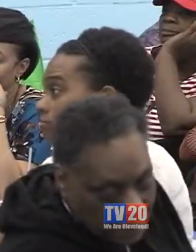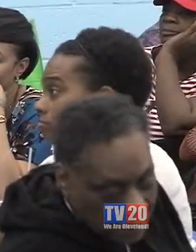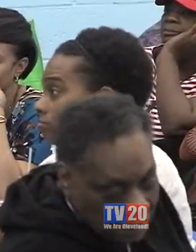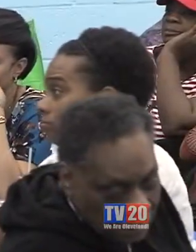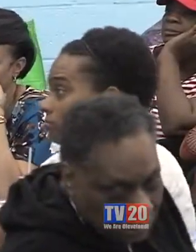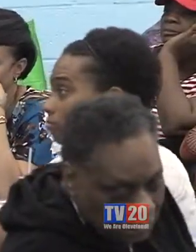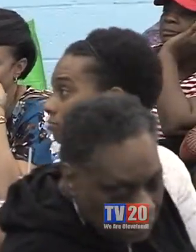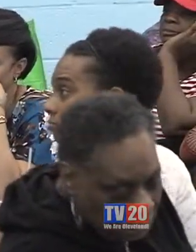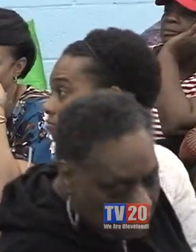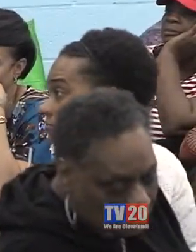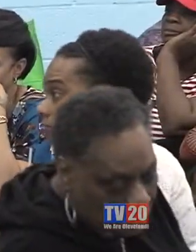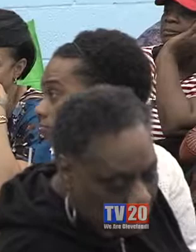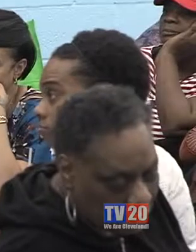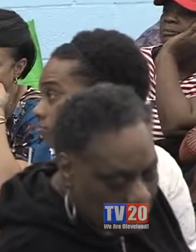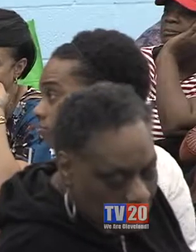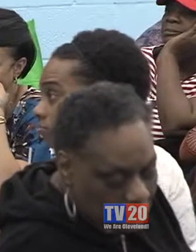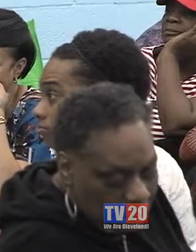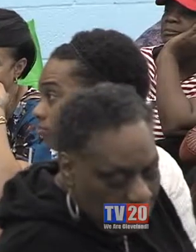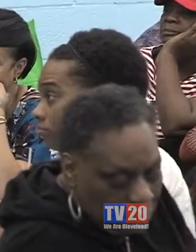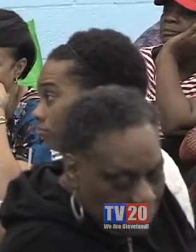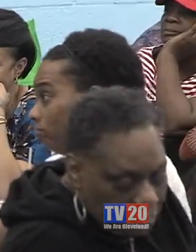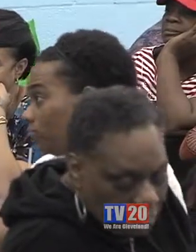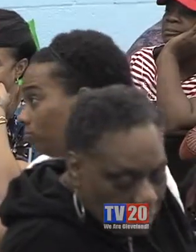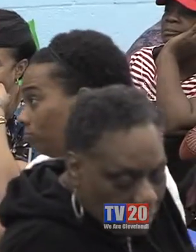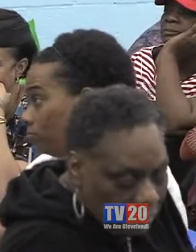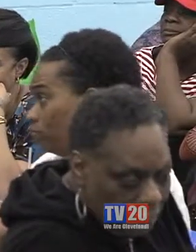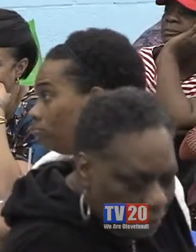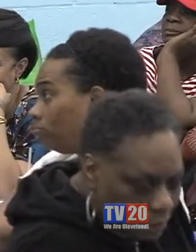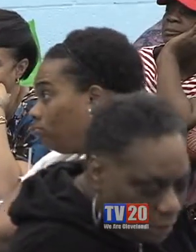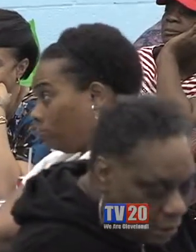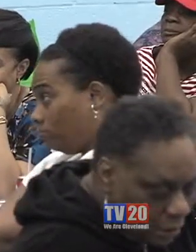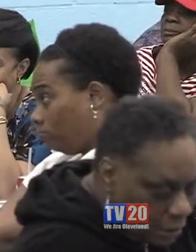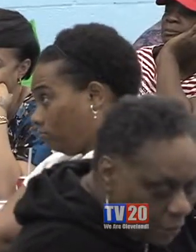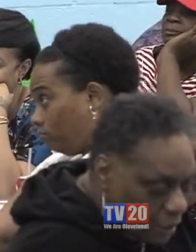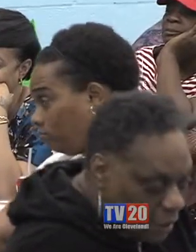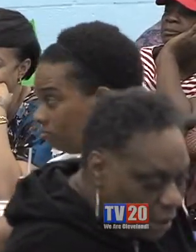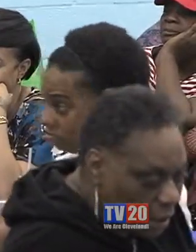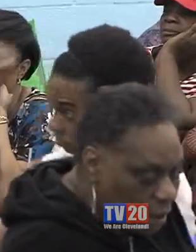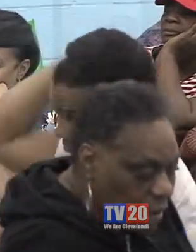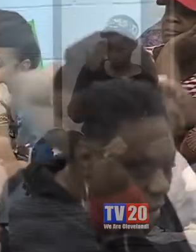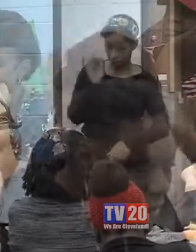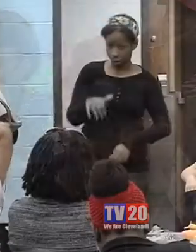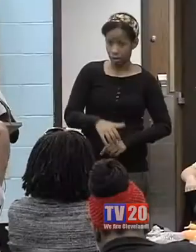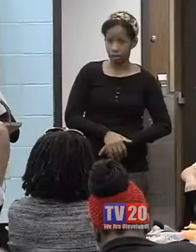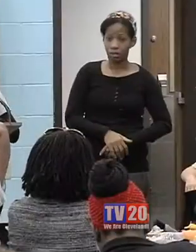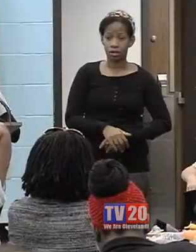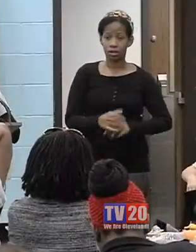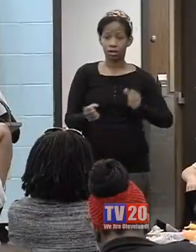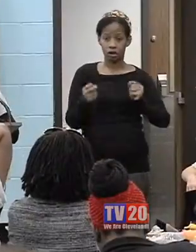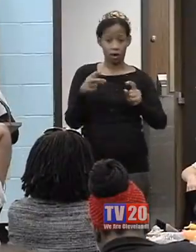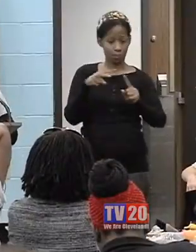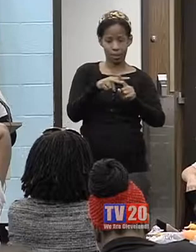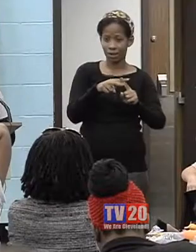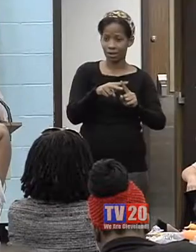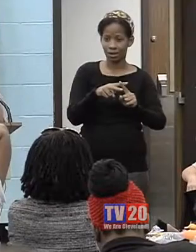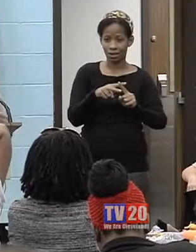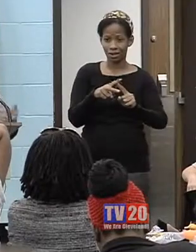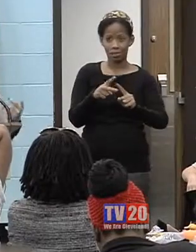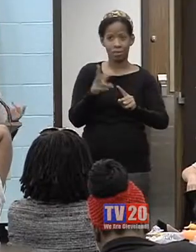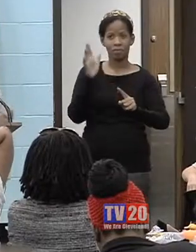autonomous cars. In fact, there's many of them already. But I still won't be doing the